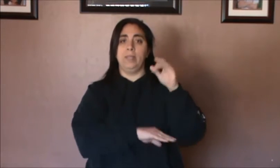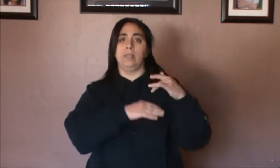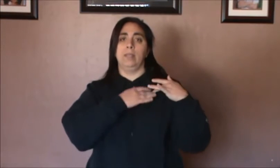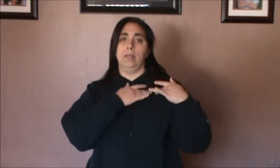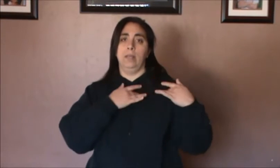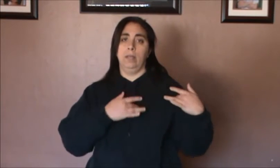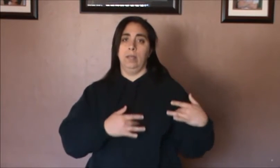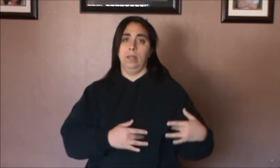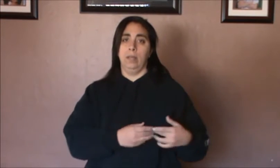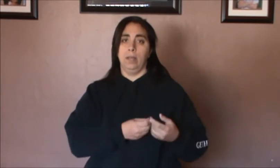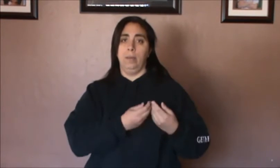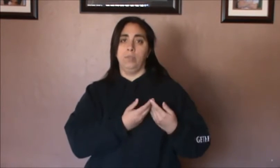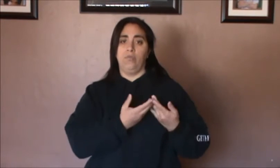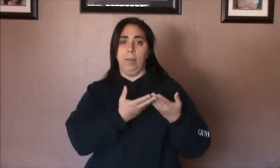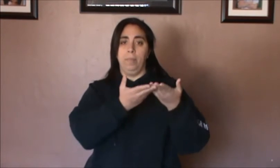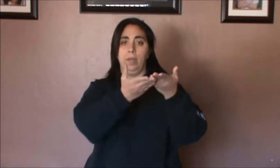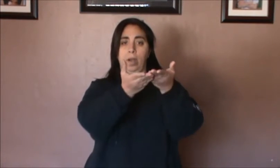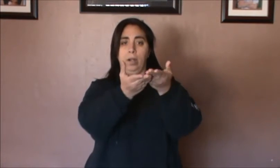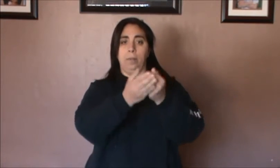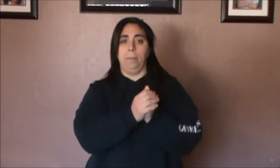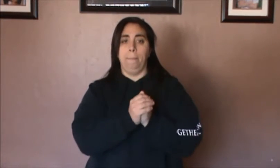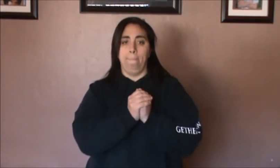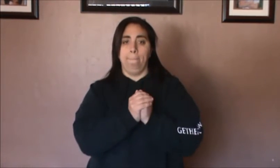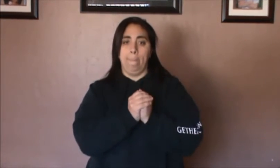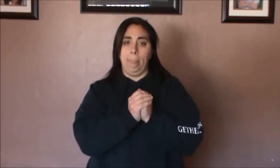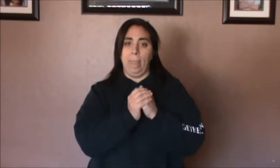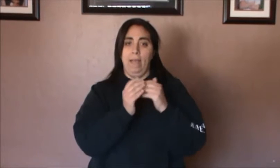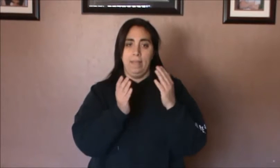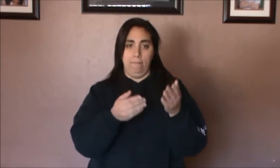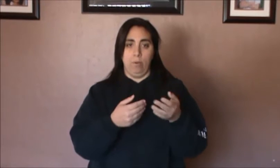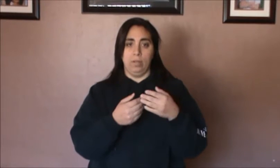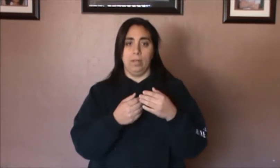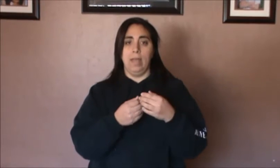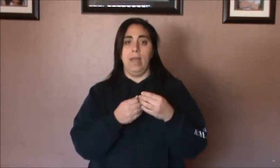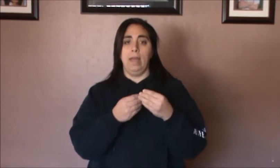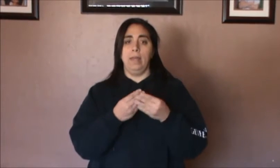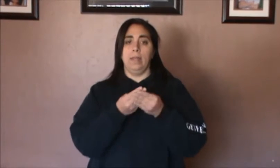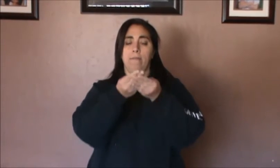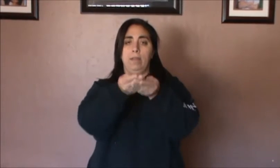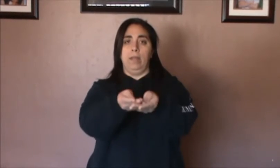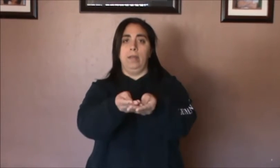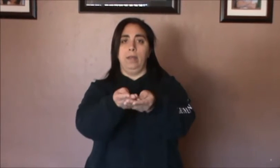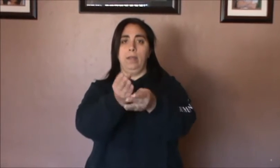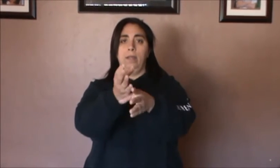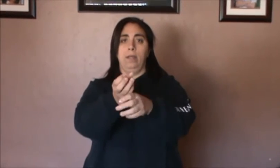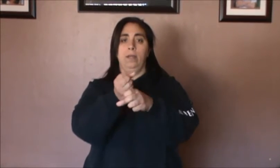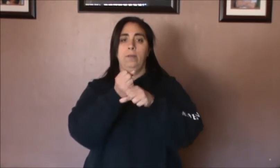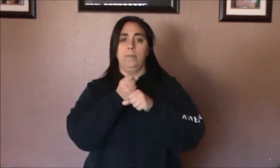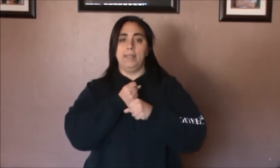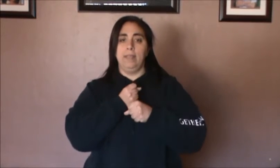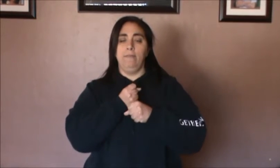Christmas comes from the heart. And then of course again, giving,